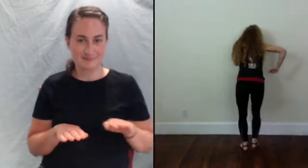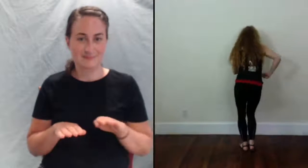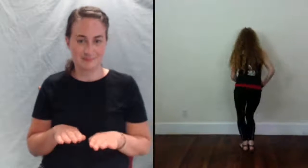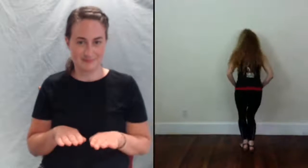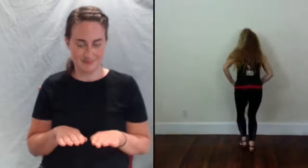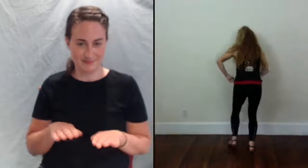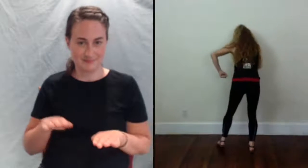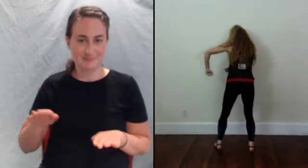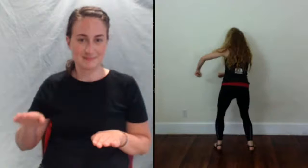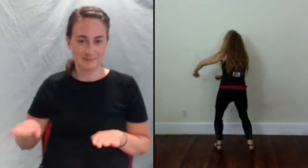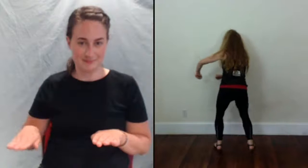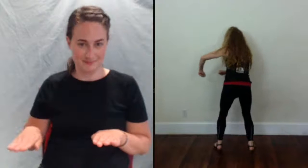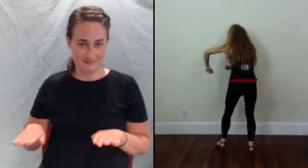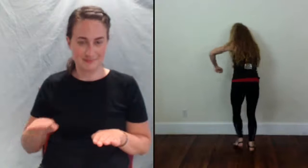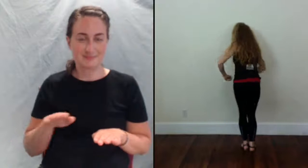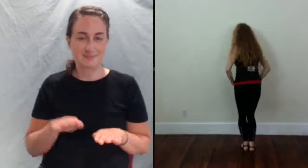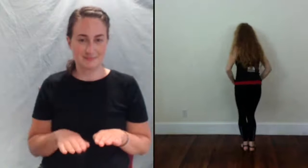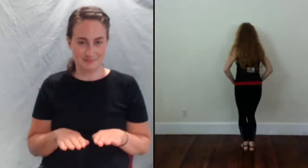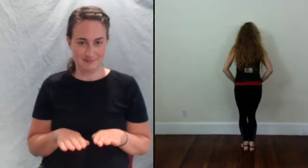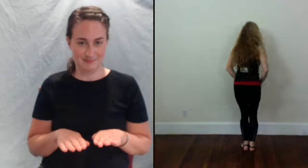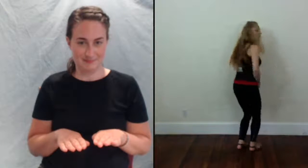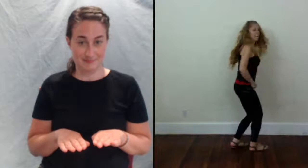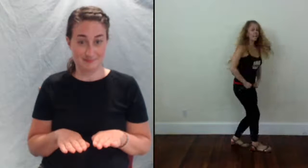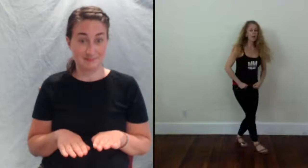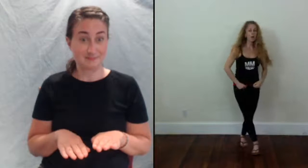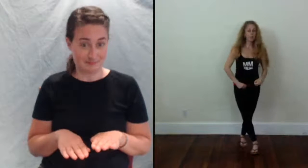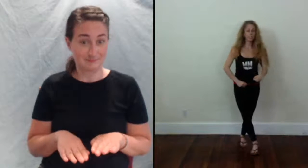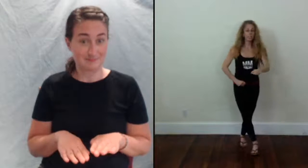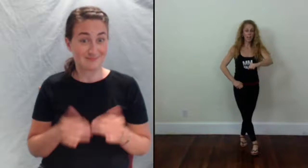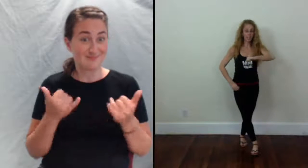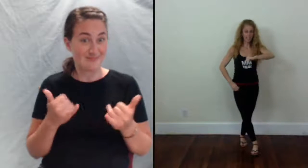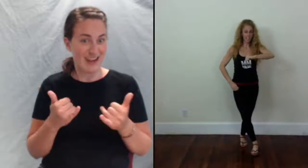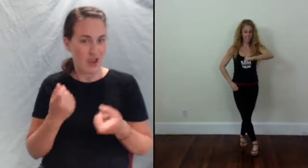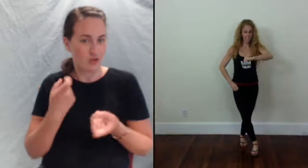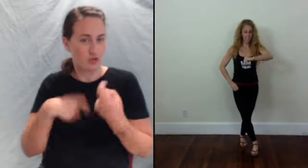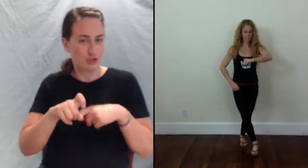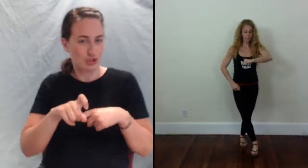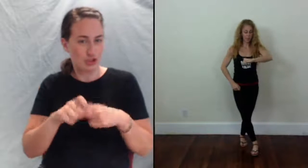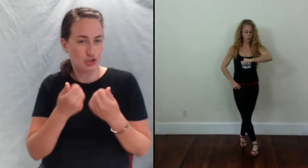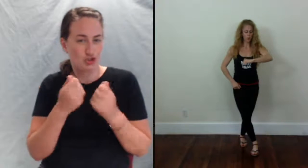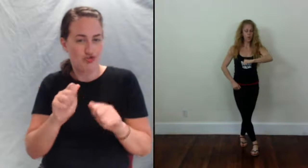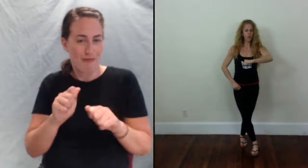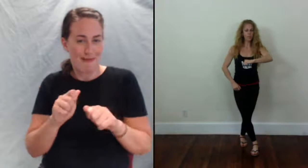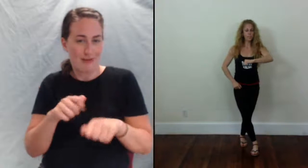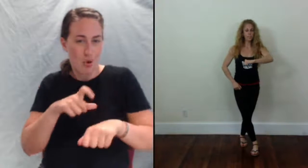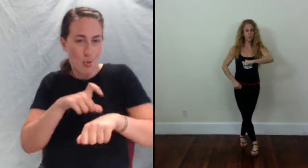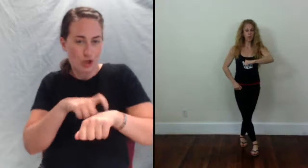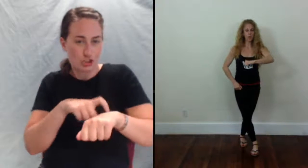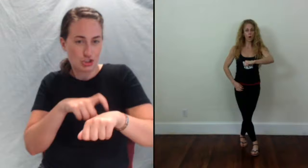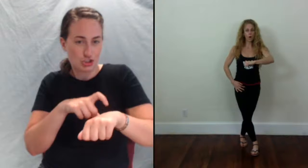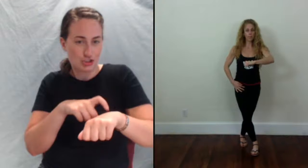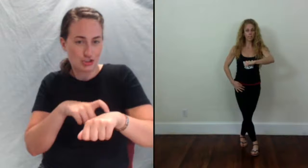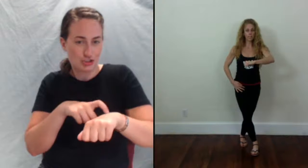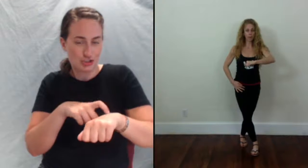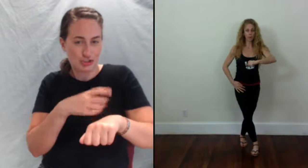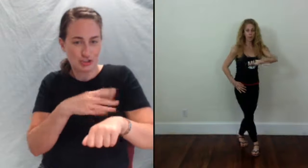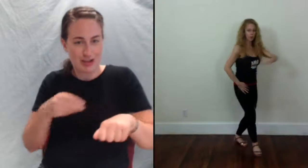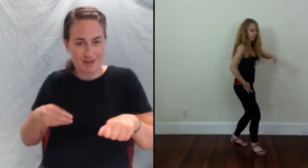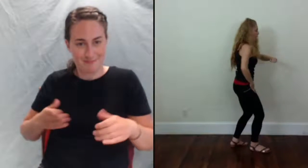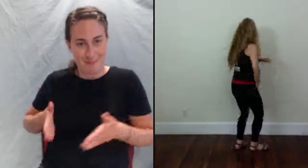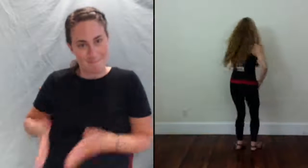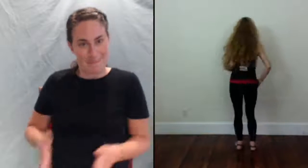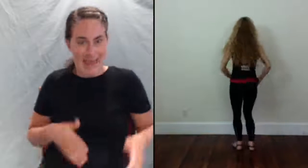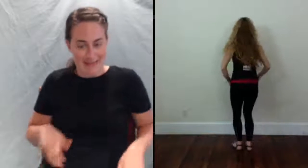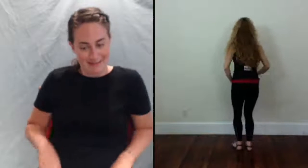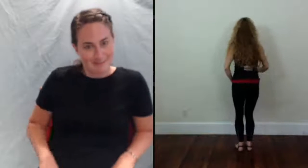out, out. Now we're gonna try the second hand with one arm is in and one arm is